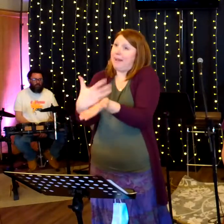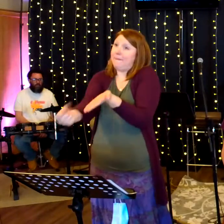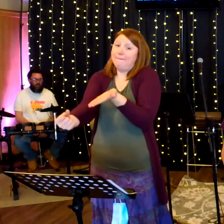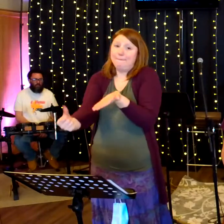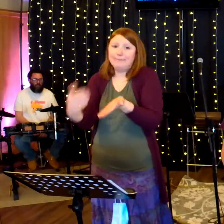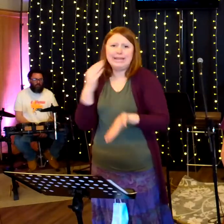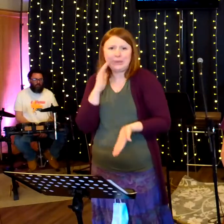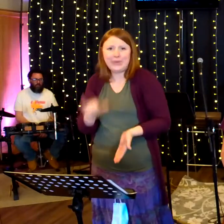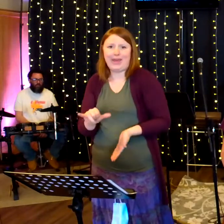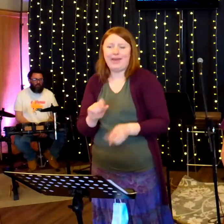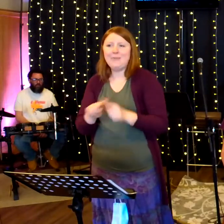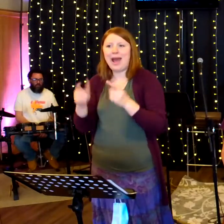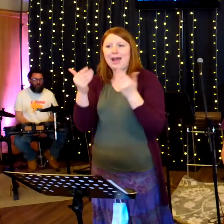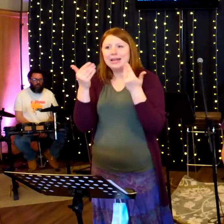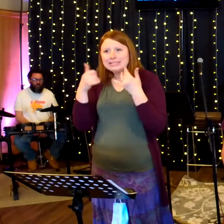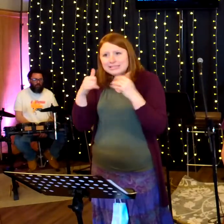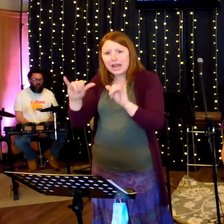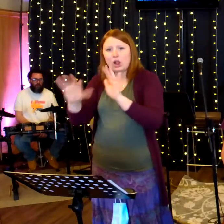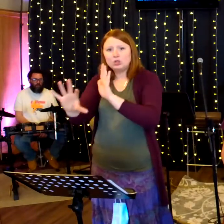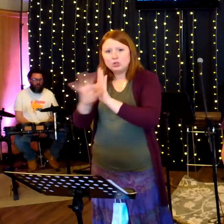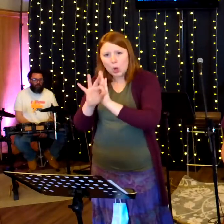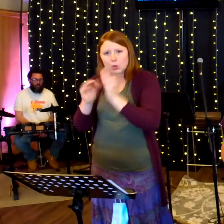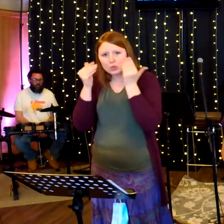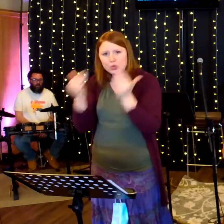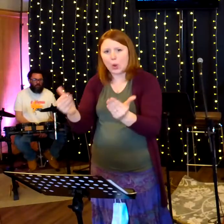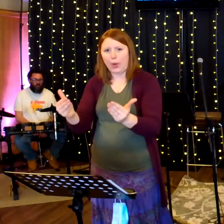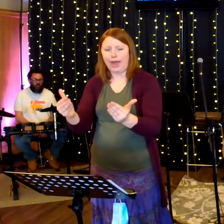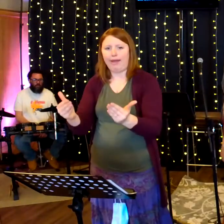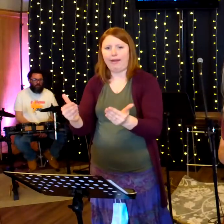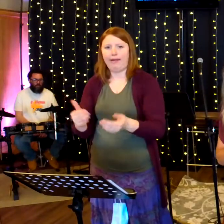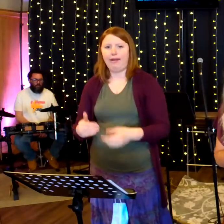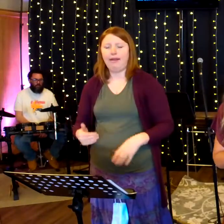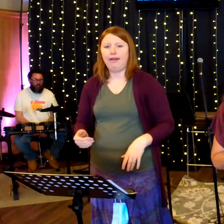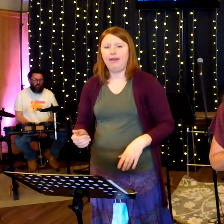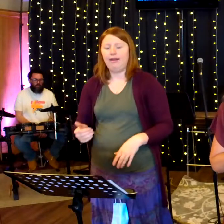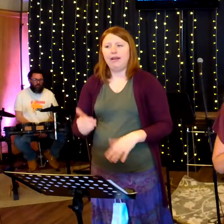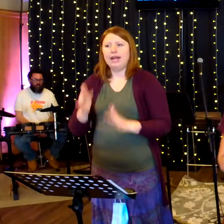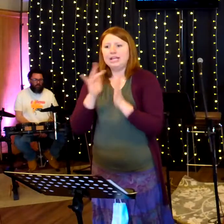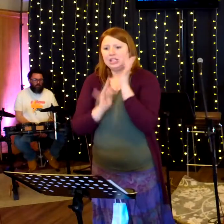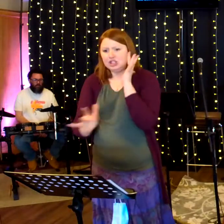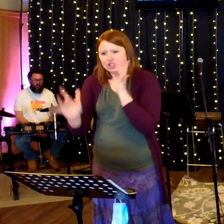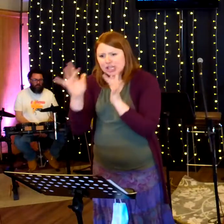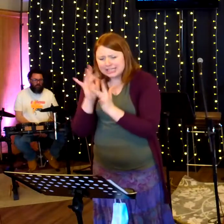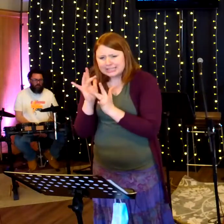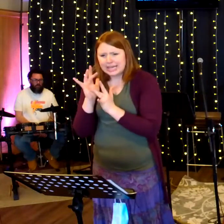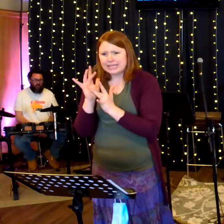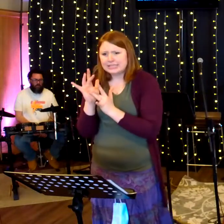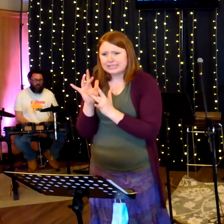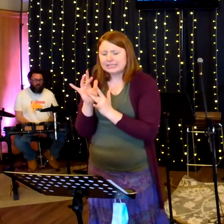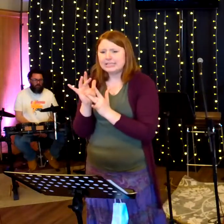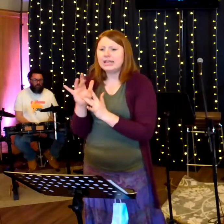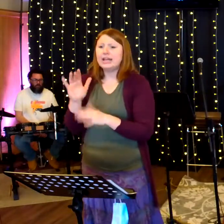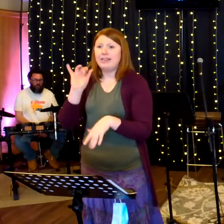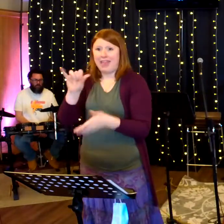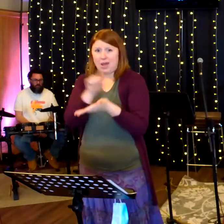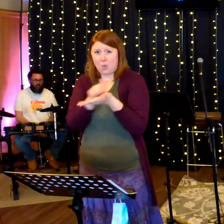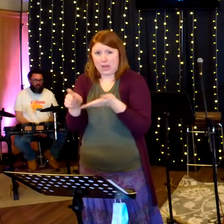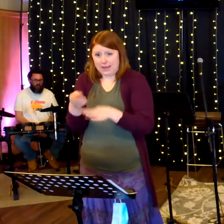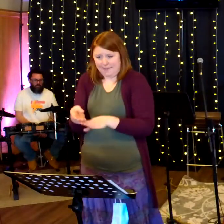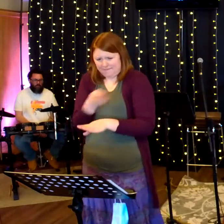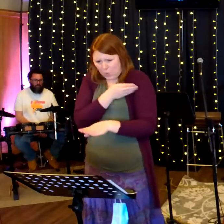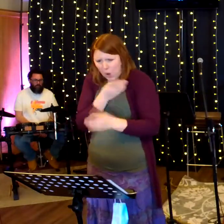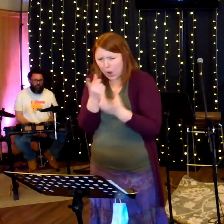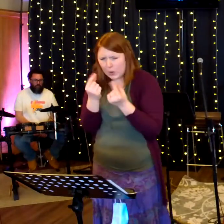still chose the cross. And in fact, he spent a lot of his time with his followers and his